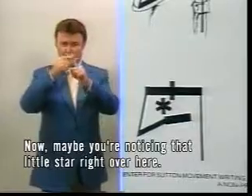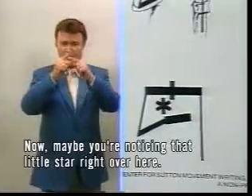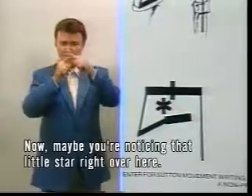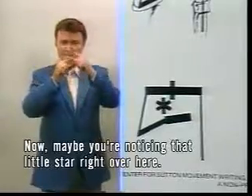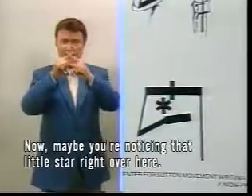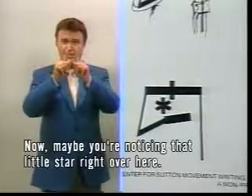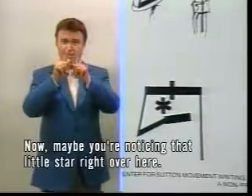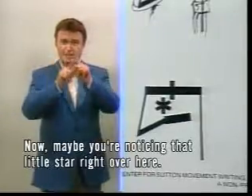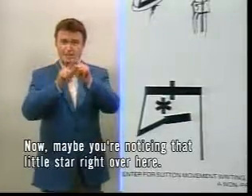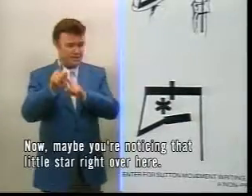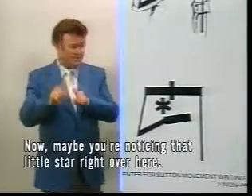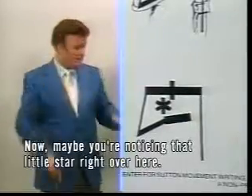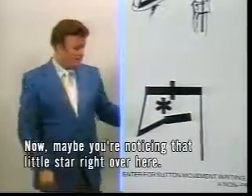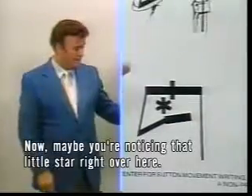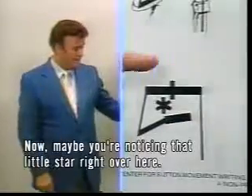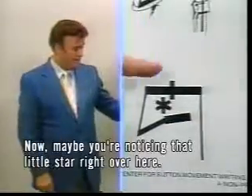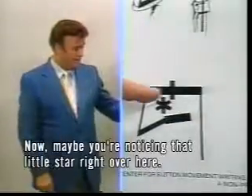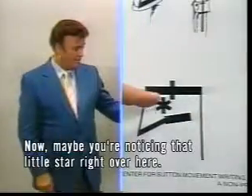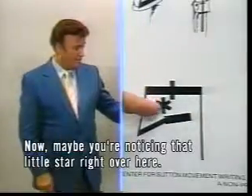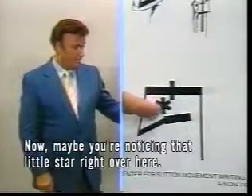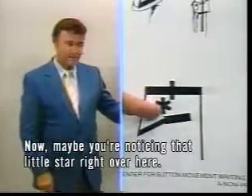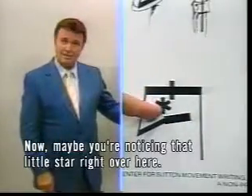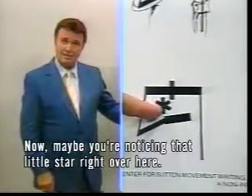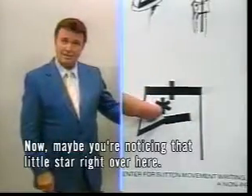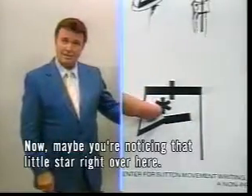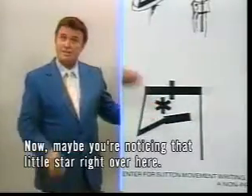And now maybe you're noticing that little star right over here.